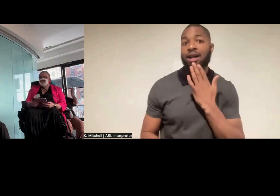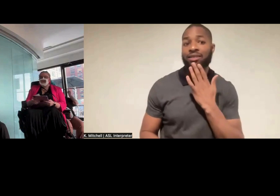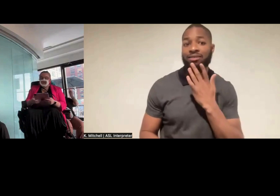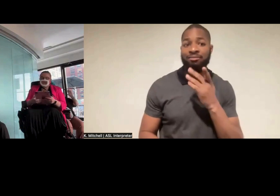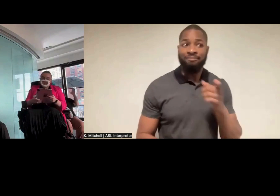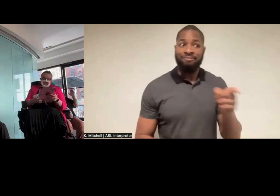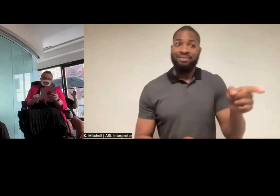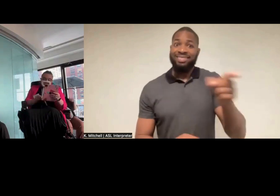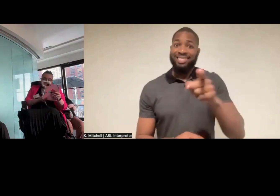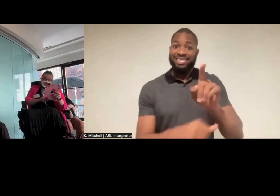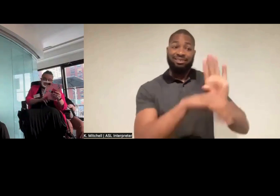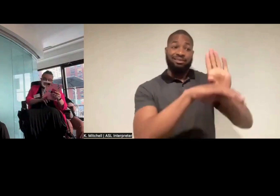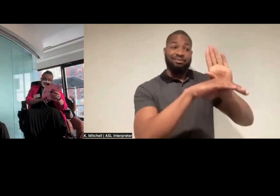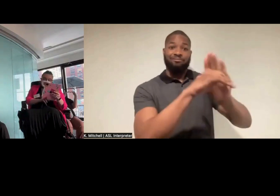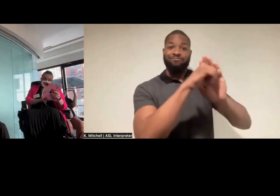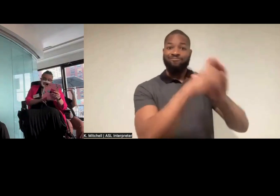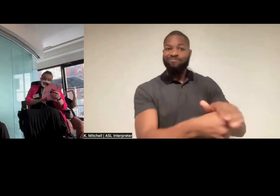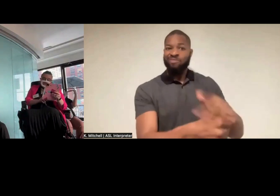white counterparts, and